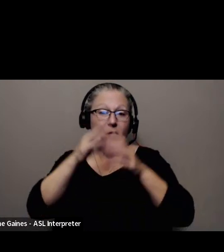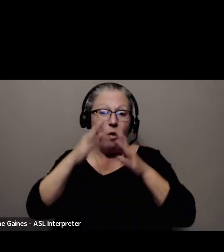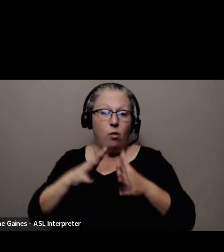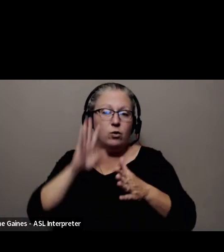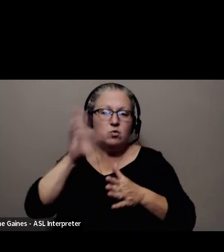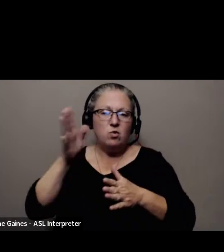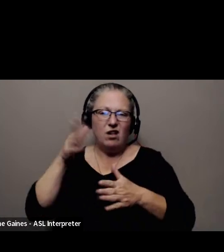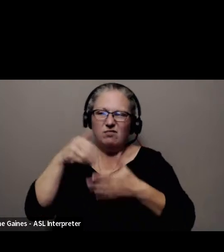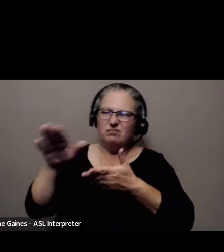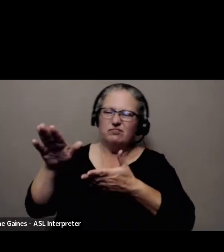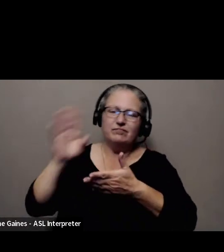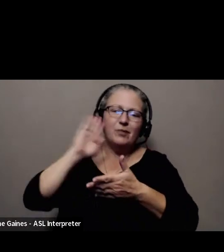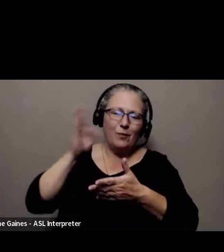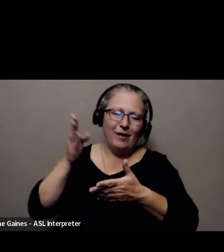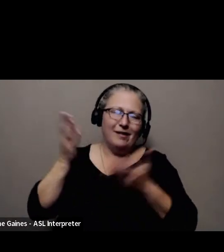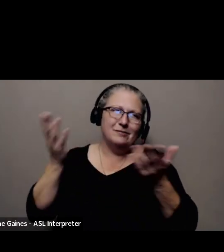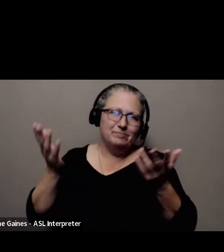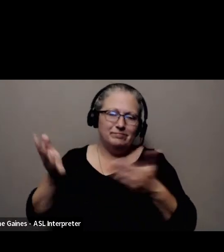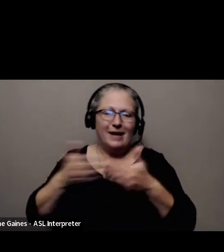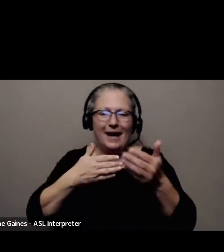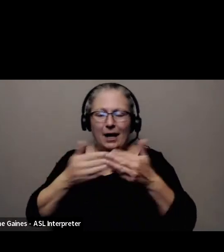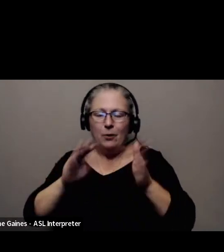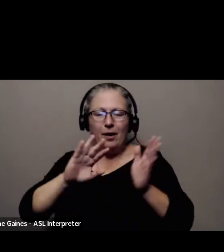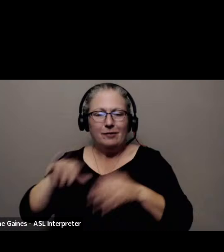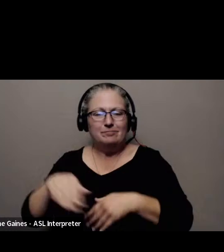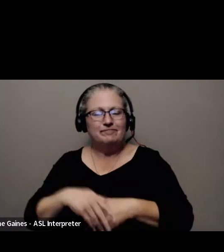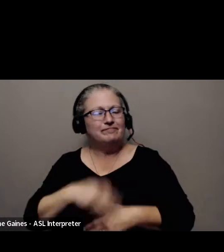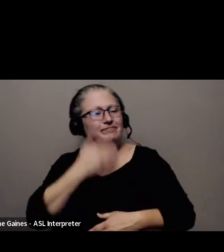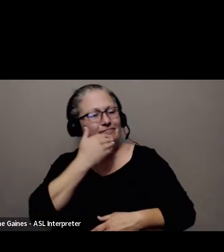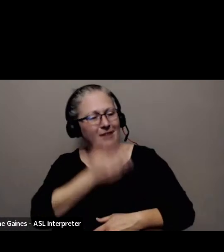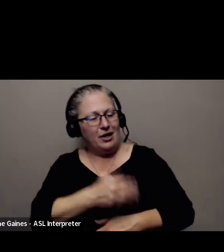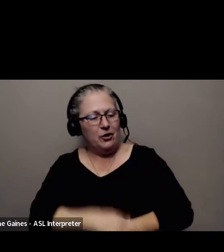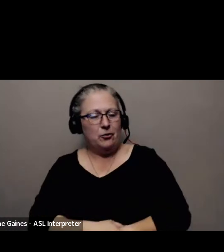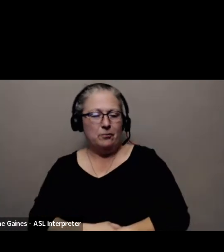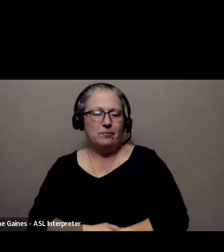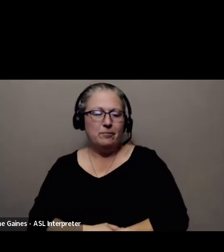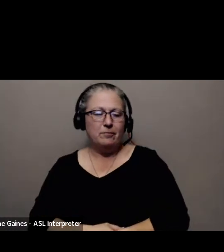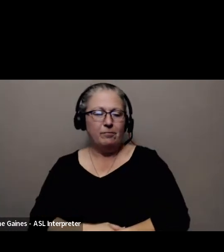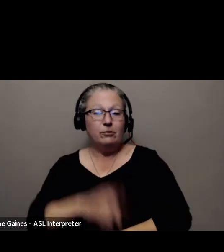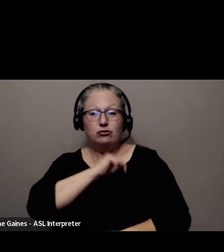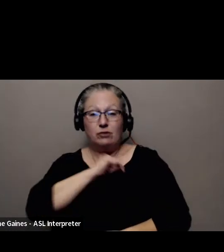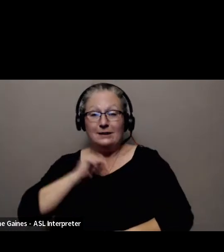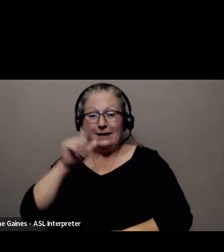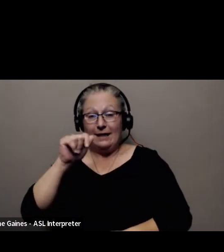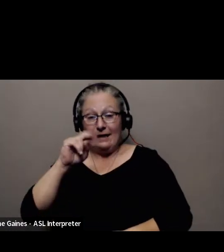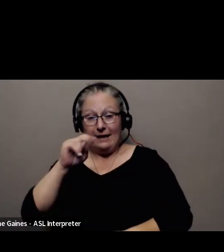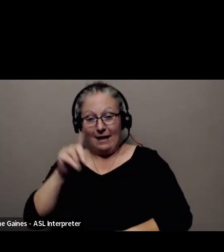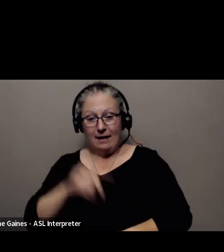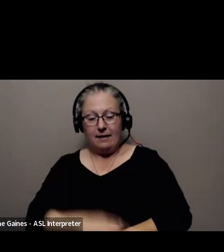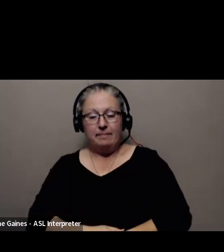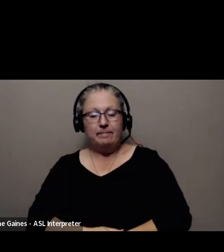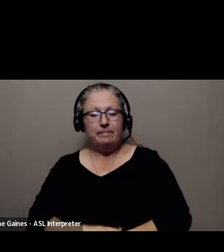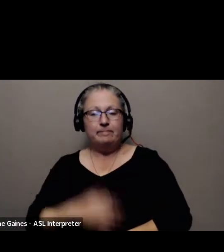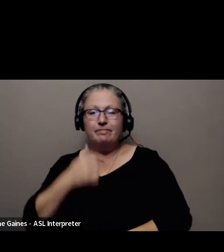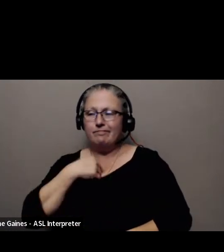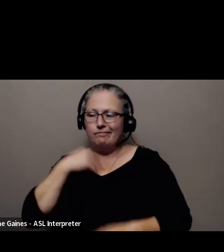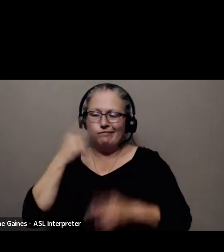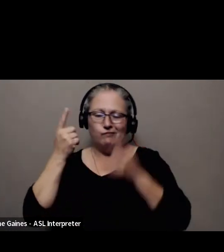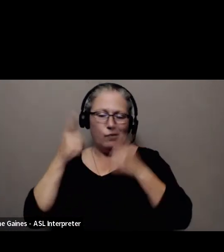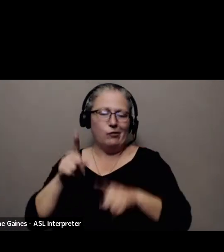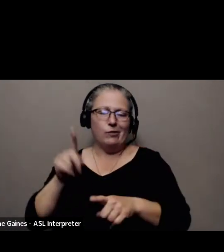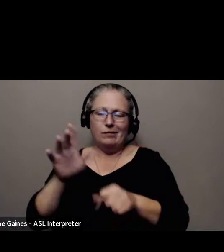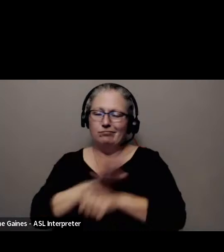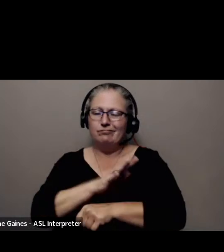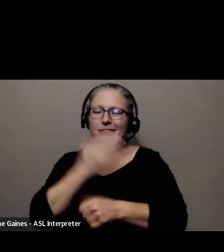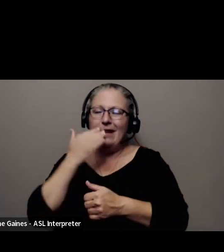there. So anyway. Thank you. Thank you. Trustee Land. I totally agree. Thank you